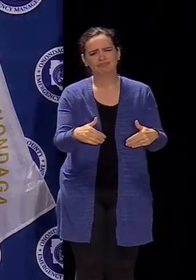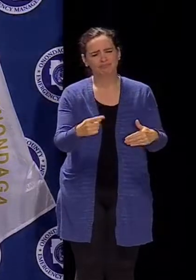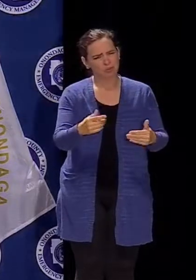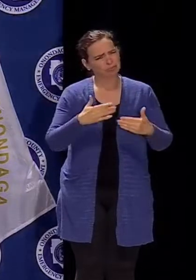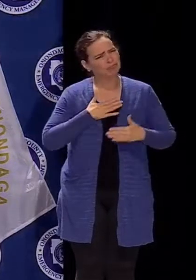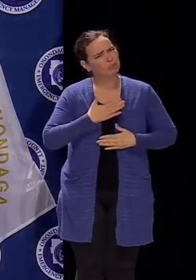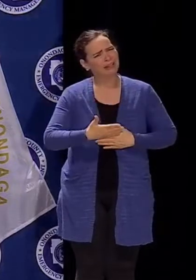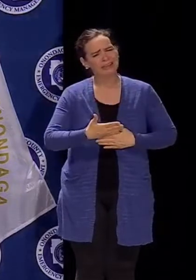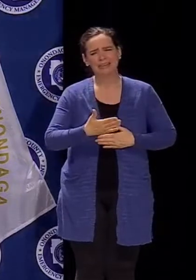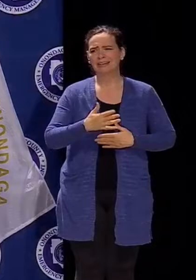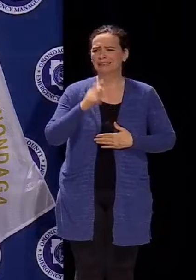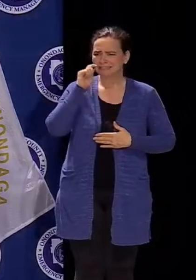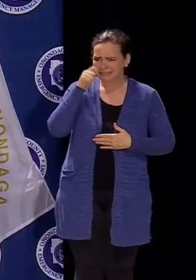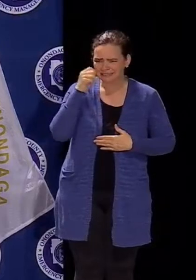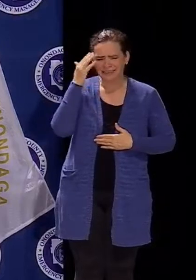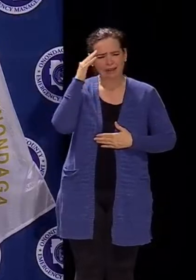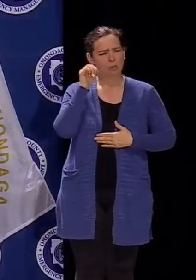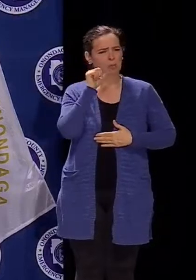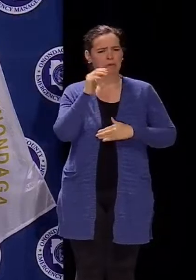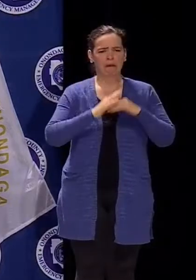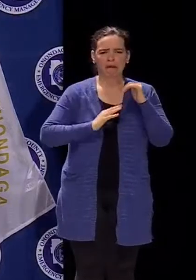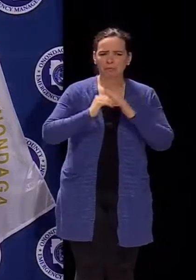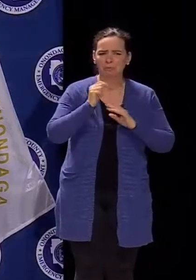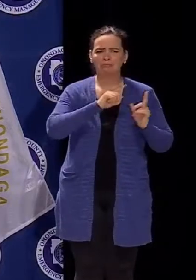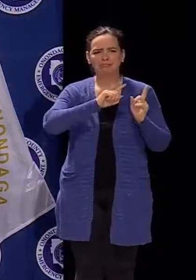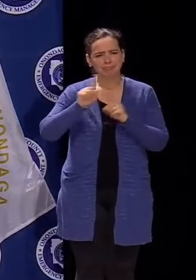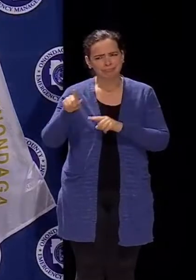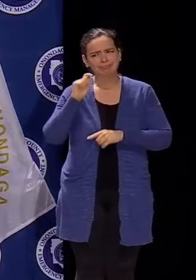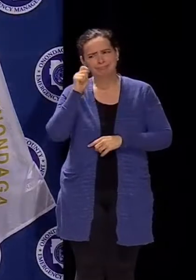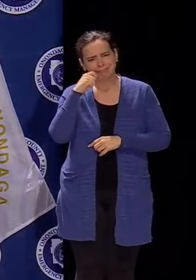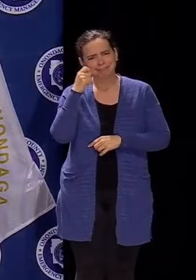of tests. In the last 23 days alone, we have tested